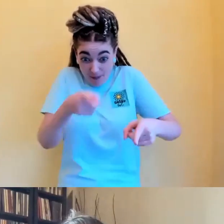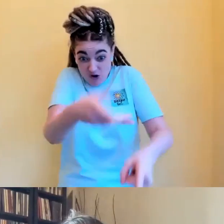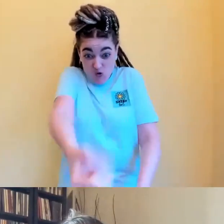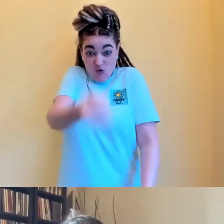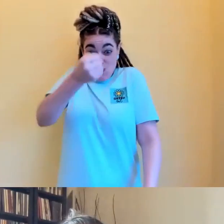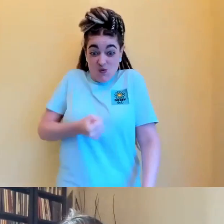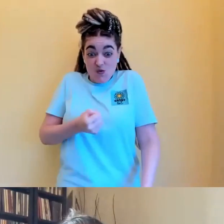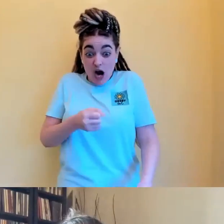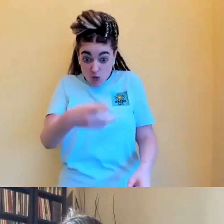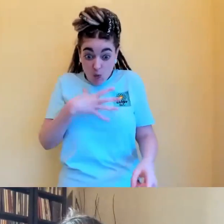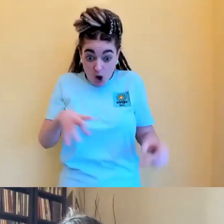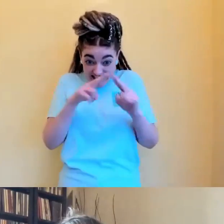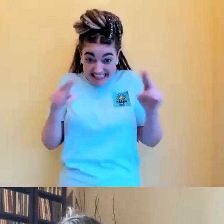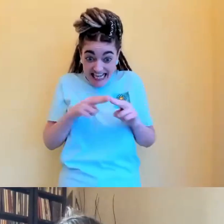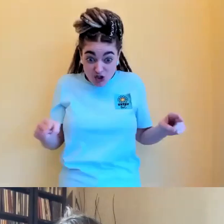it international?